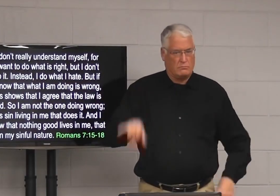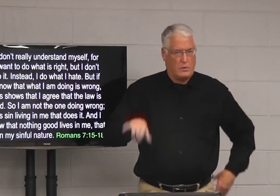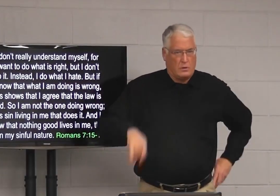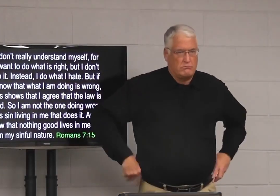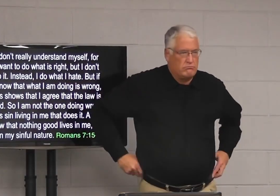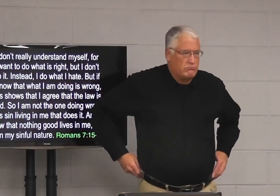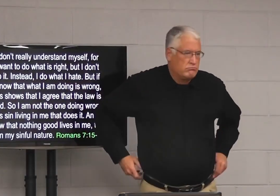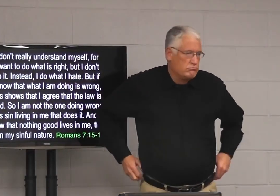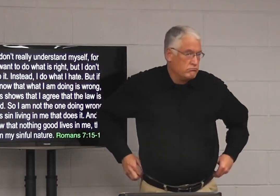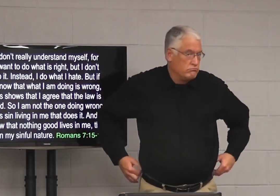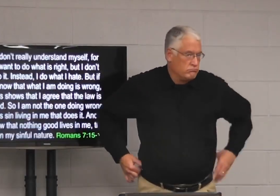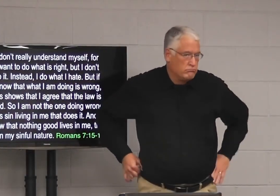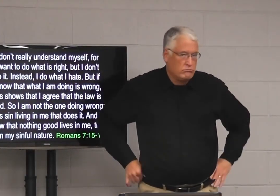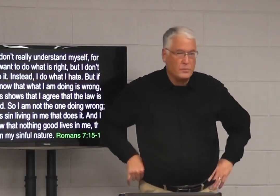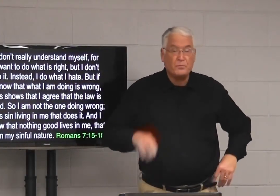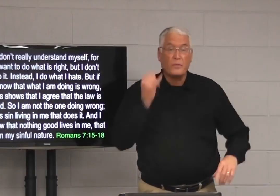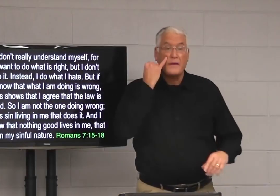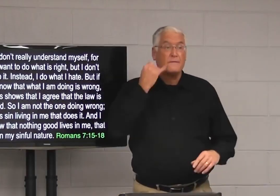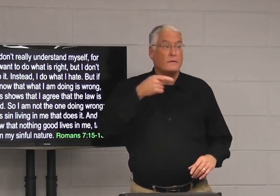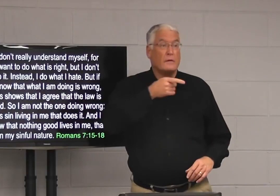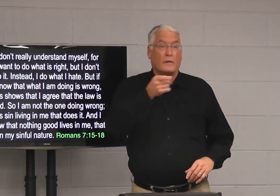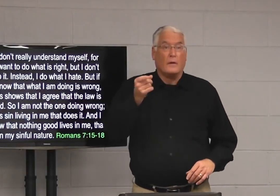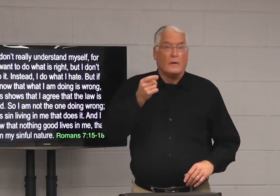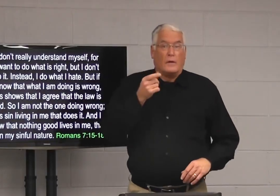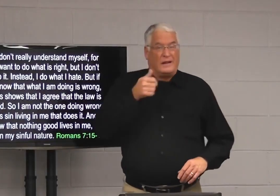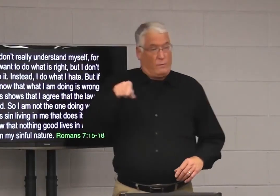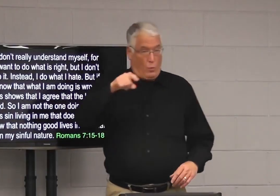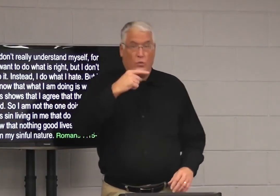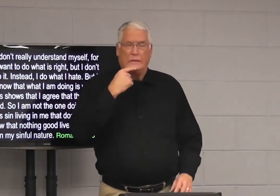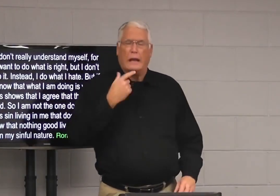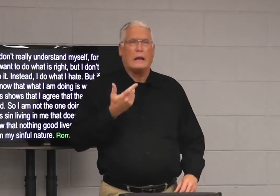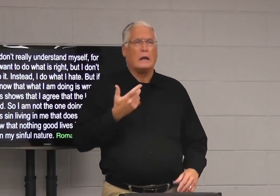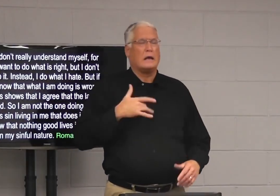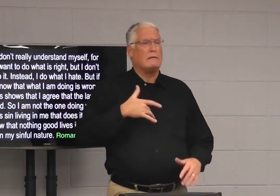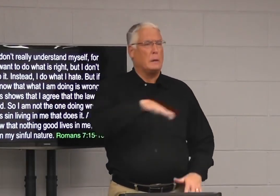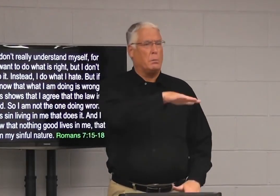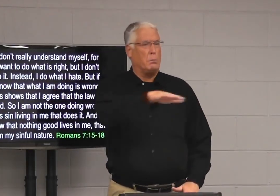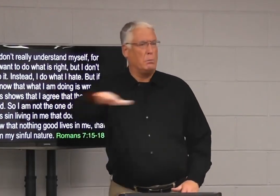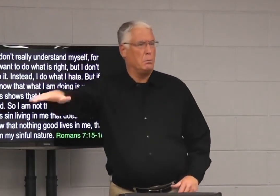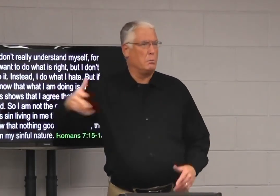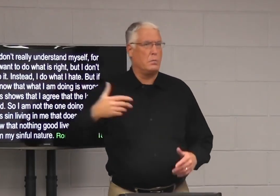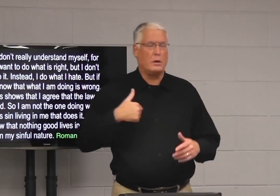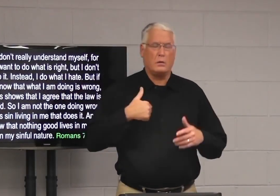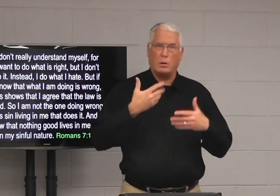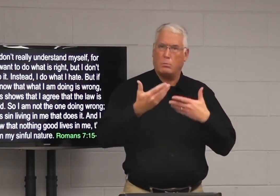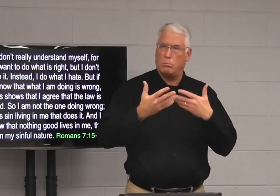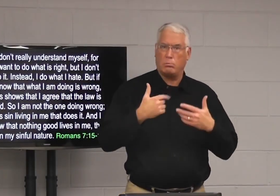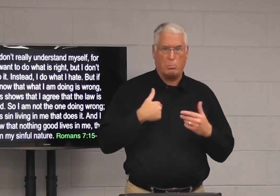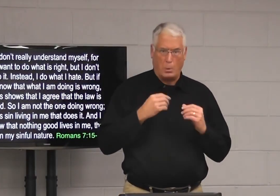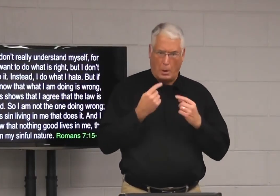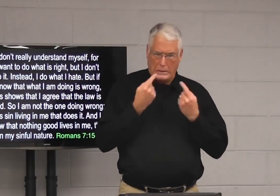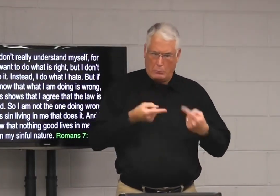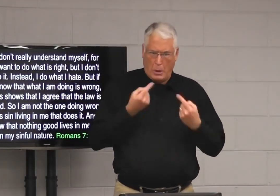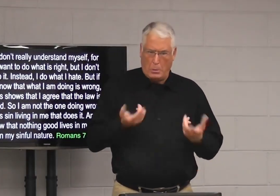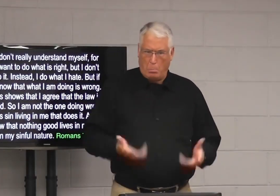He said that the Christian life was going to be a struggle. If you all say that you feel that life's